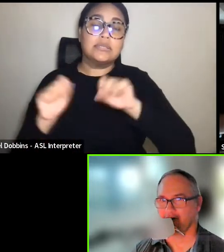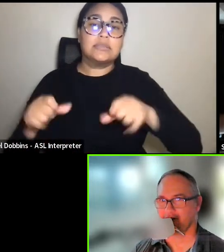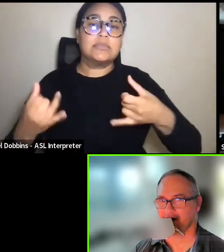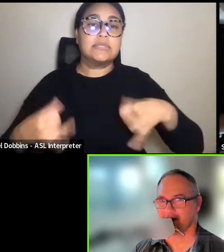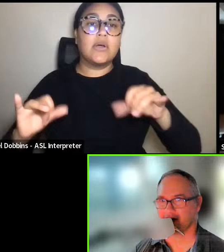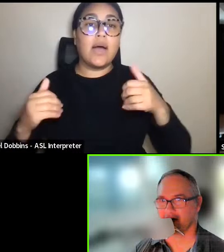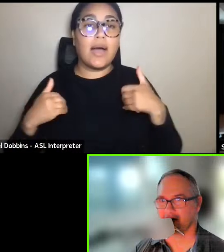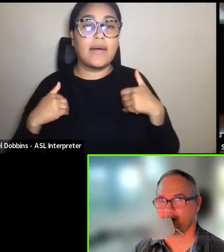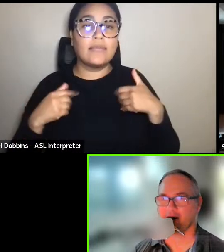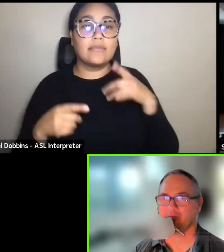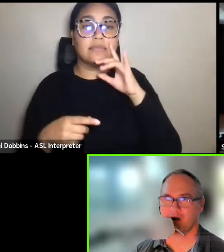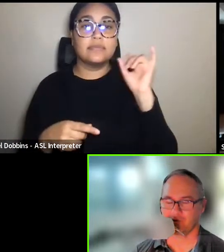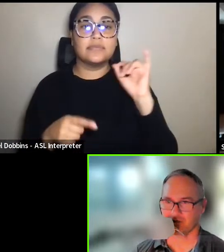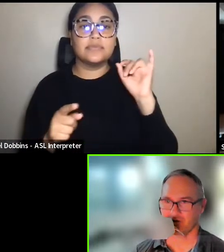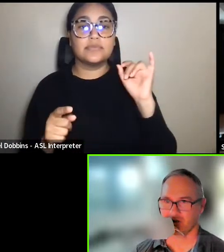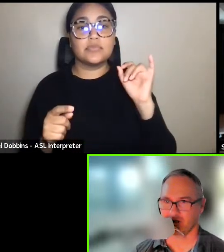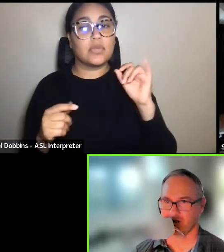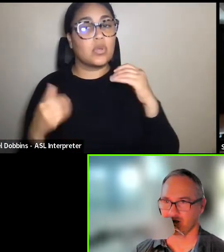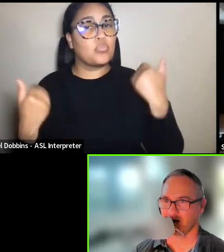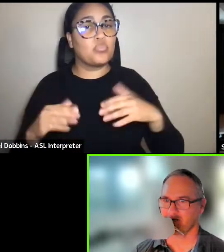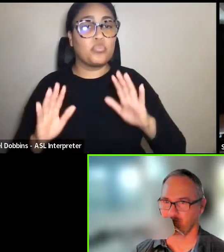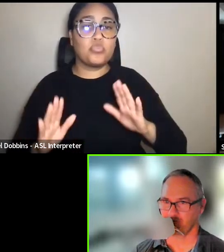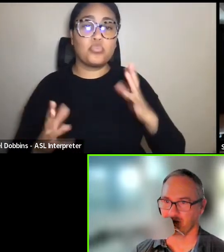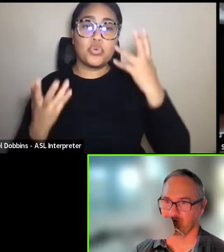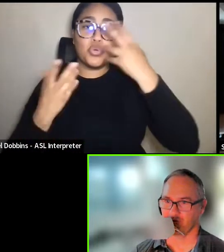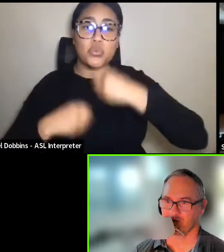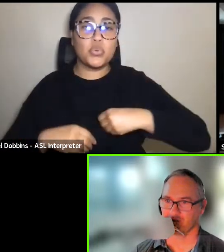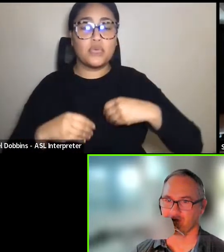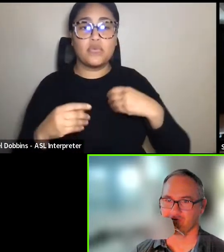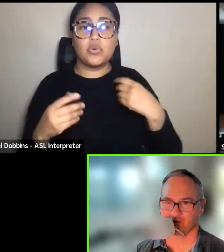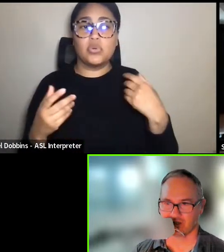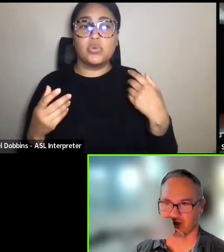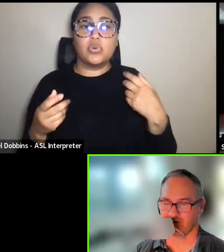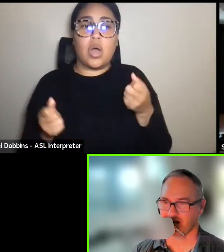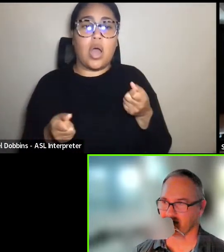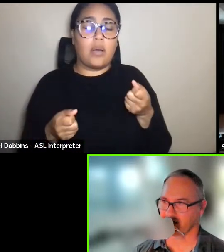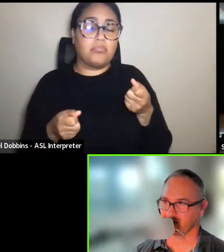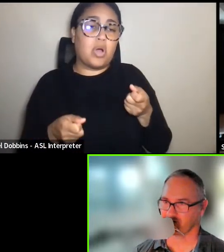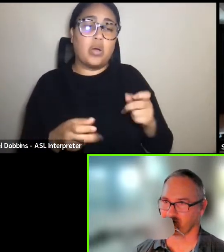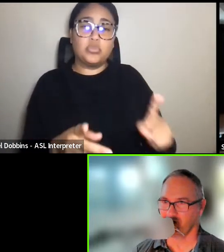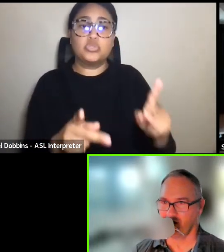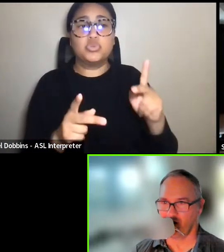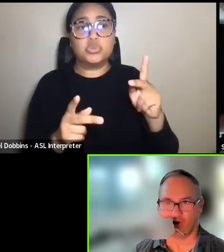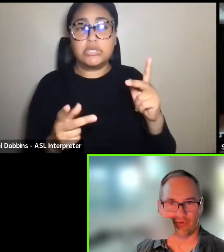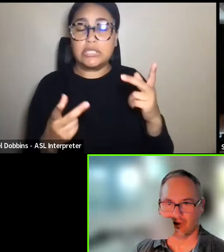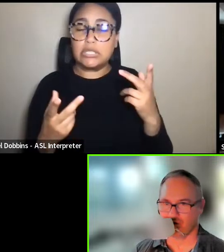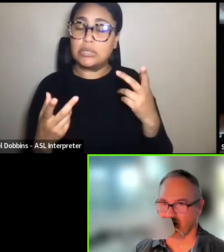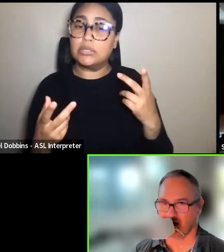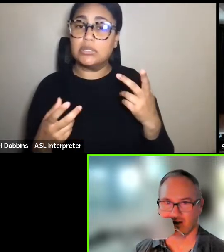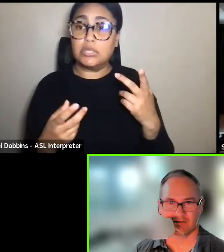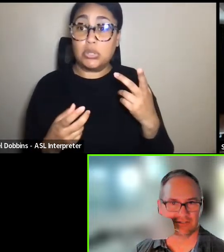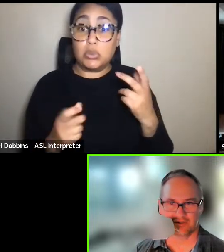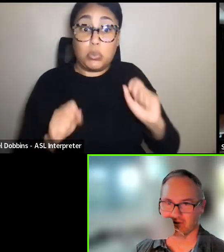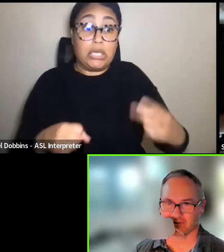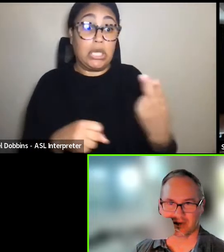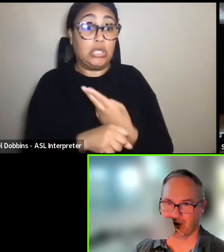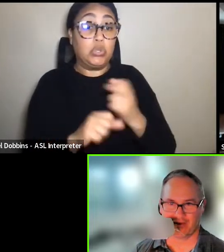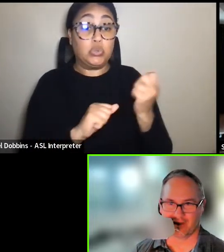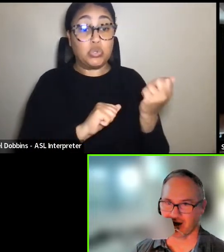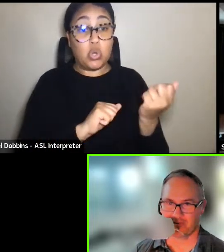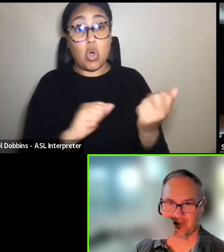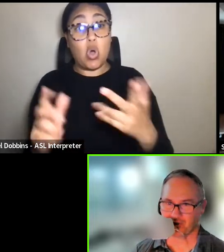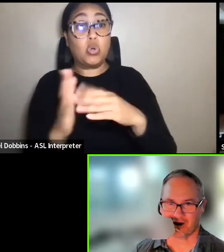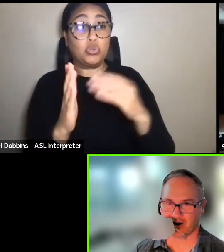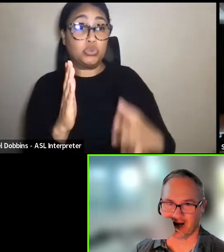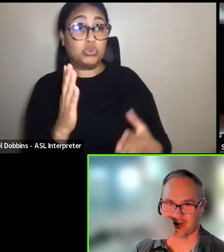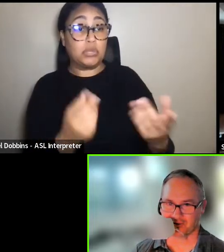we have this like incredible opportunity to kind of leverage the diversity of ideas from all the unique students that we have